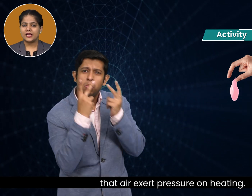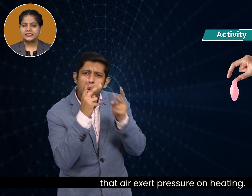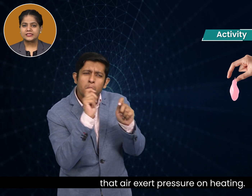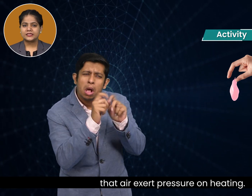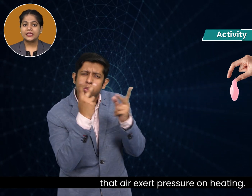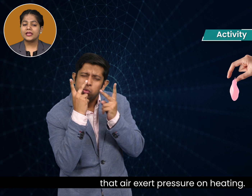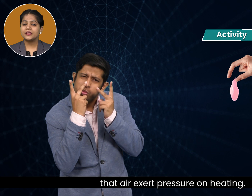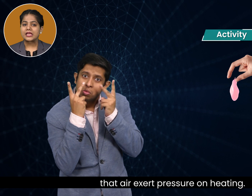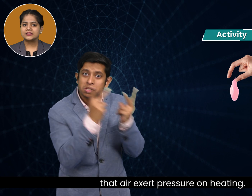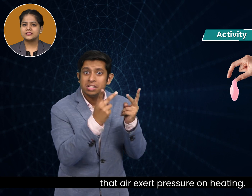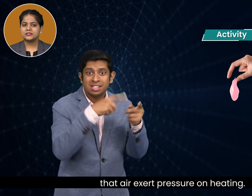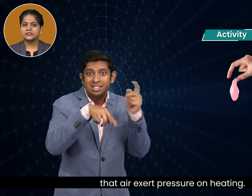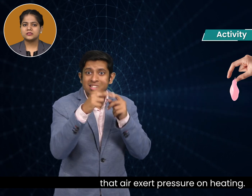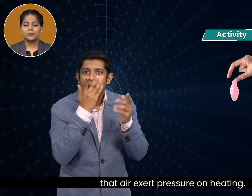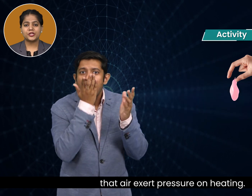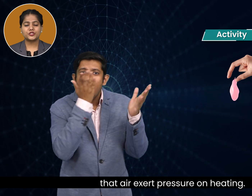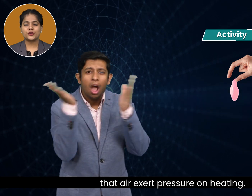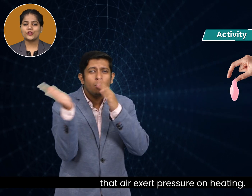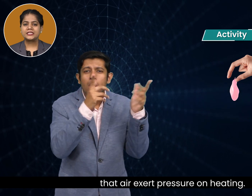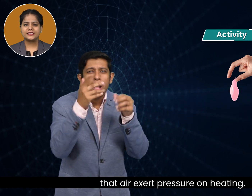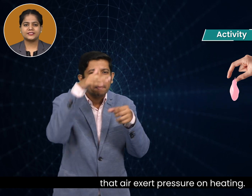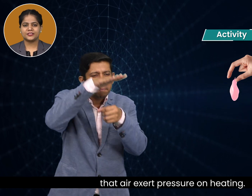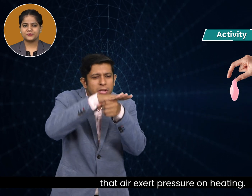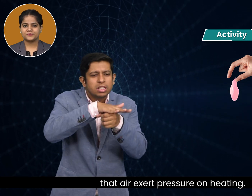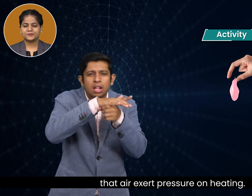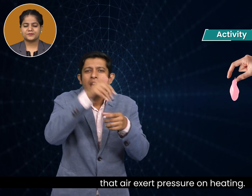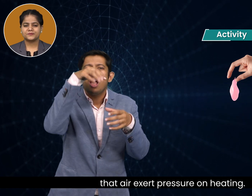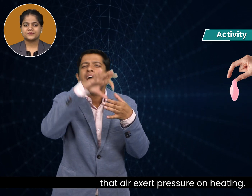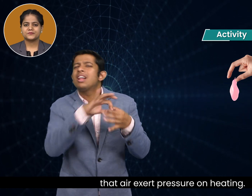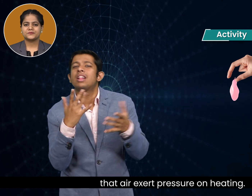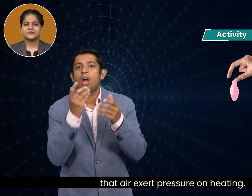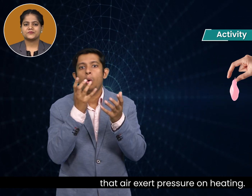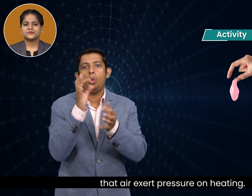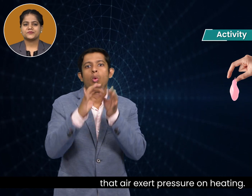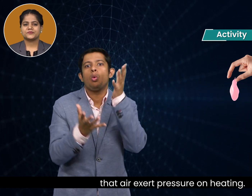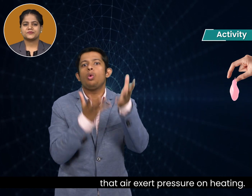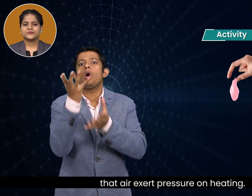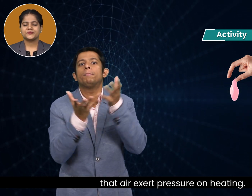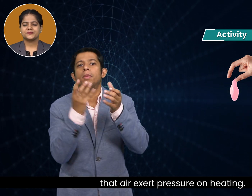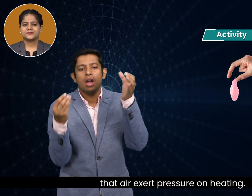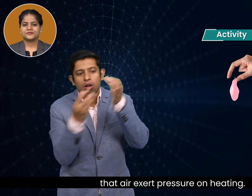see that air exerts pressure on heating.